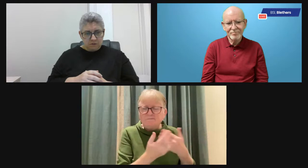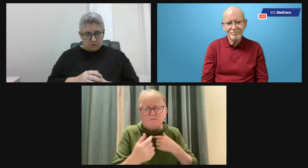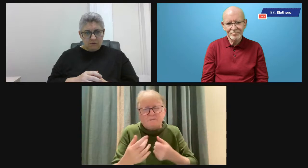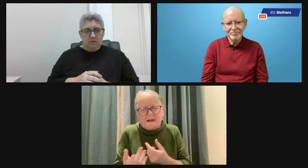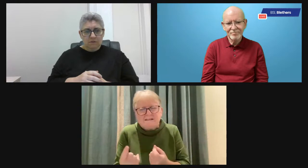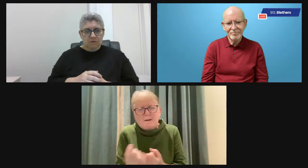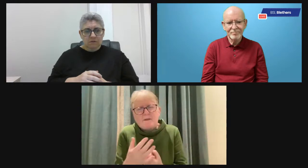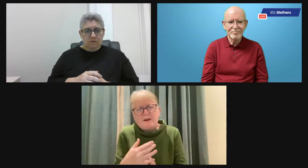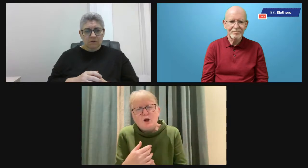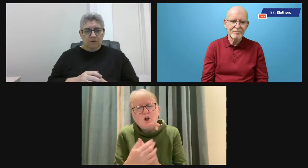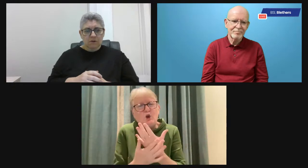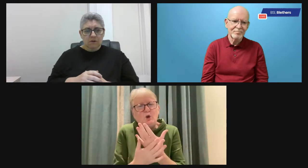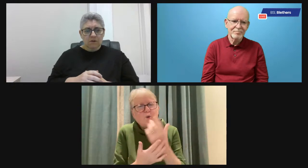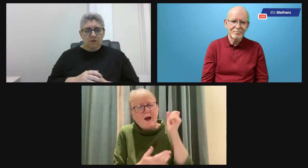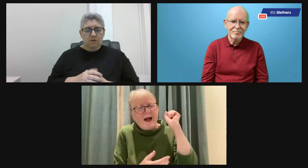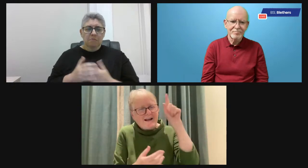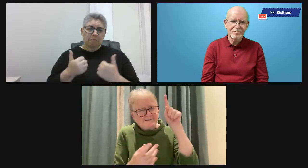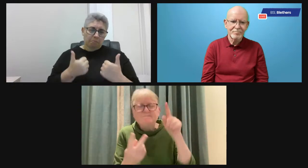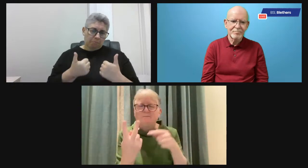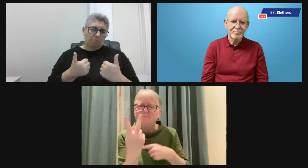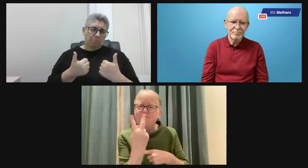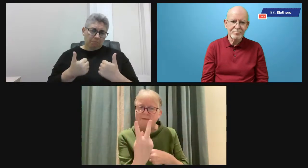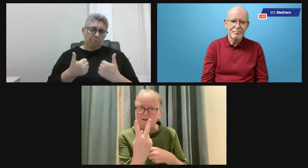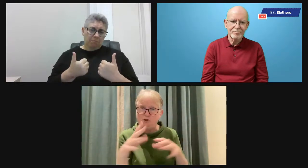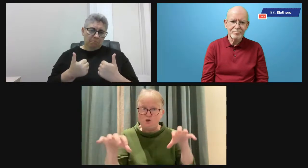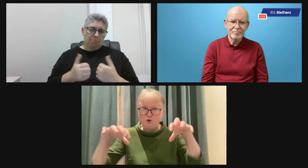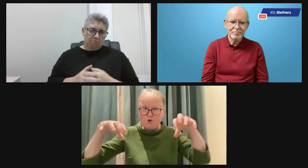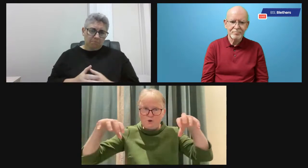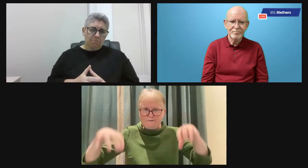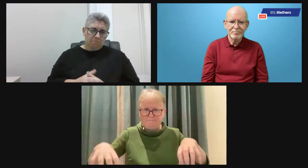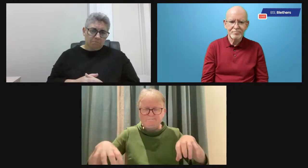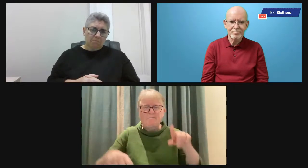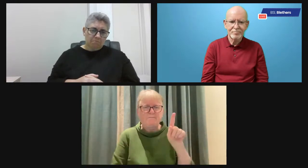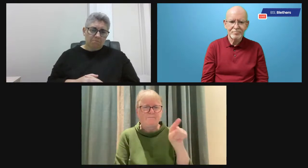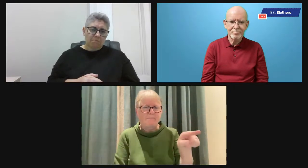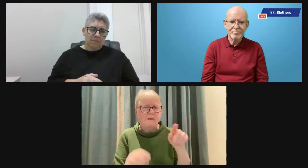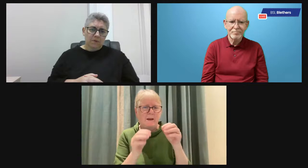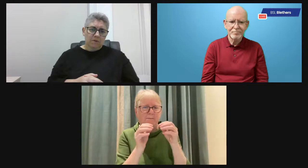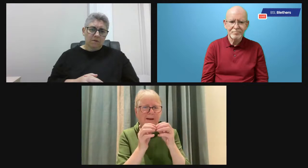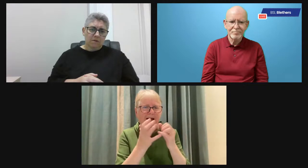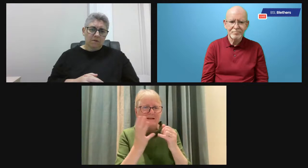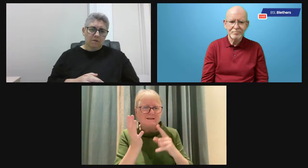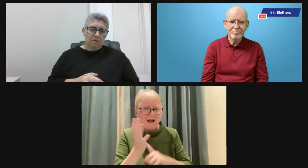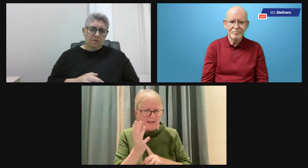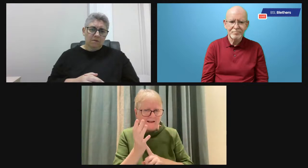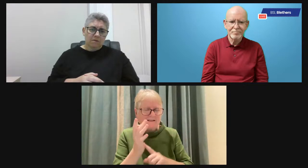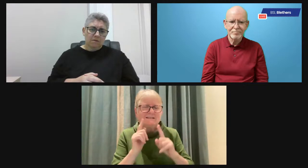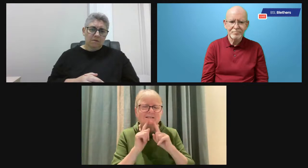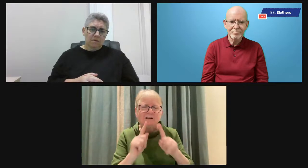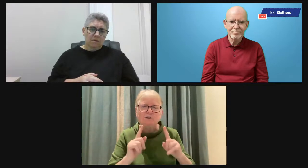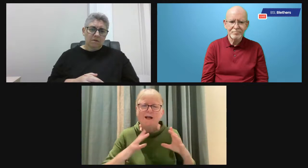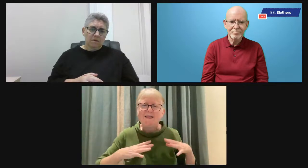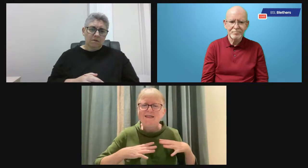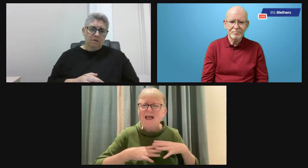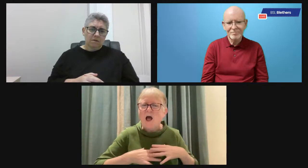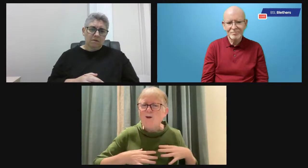we've dropped the chat, and we're now working on something new. So we're going to have two.